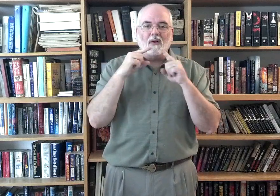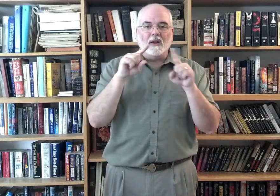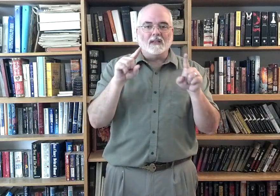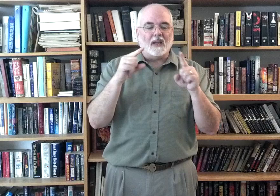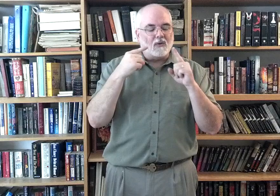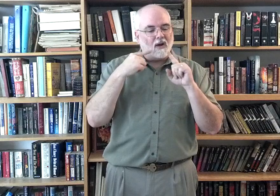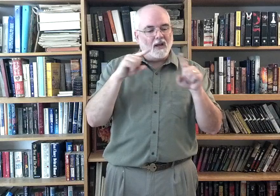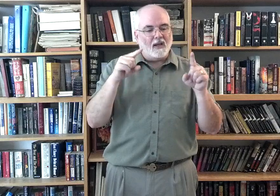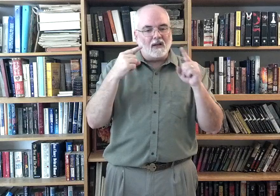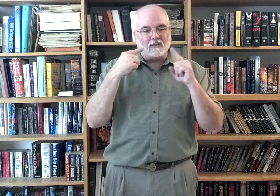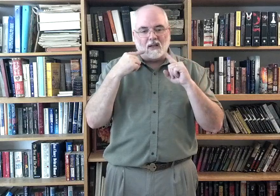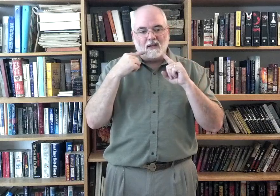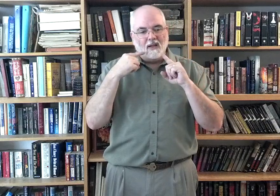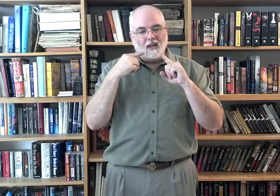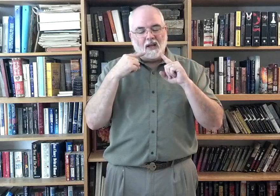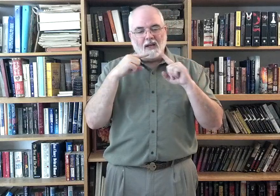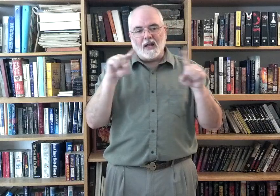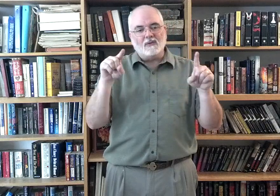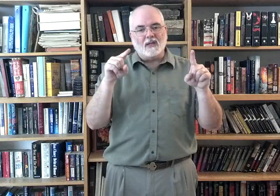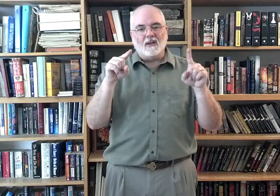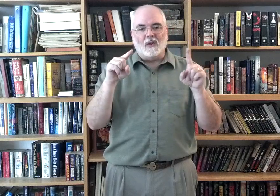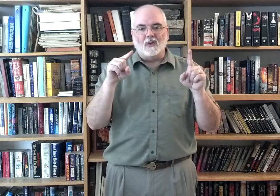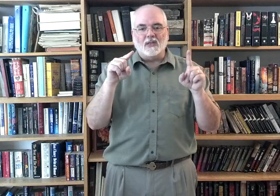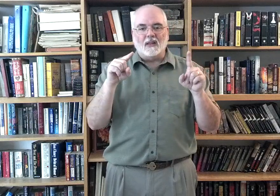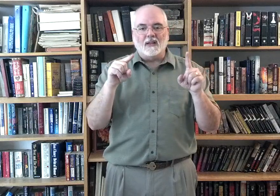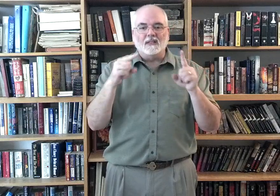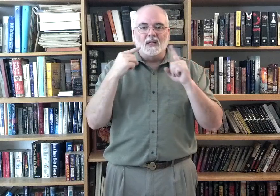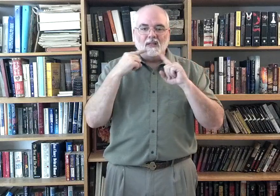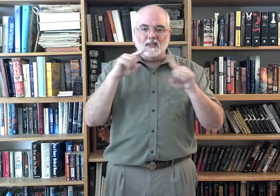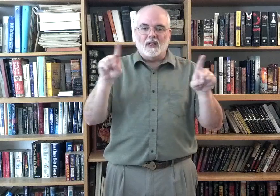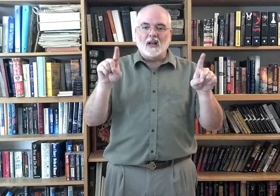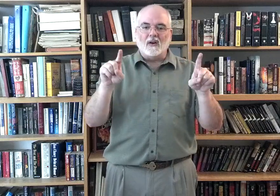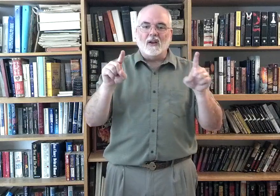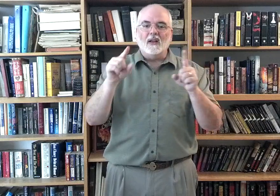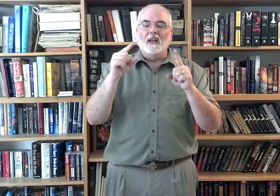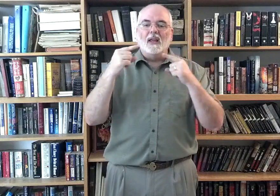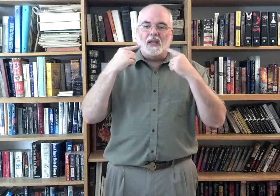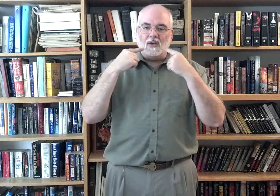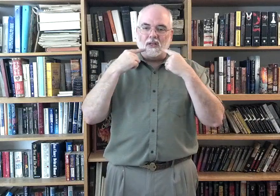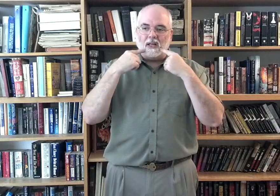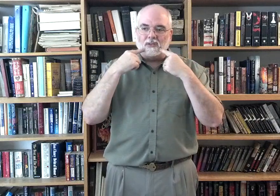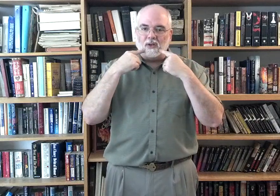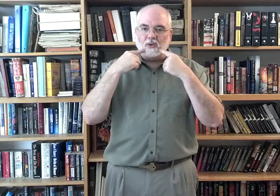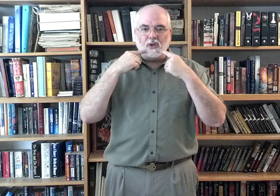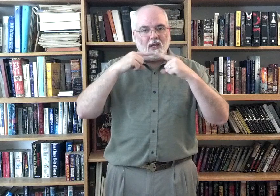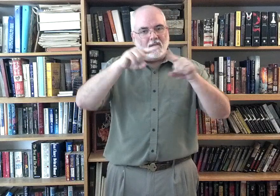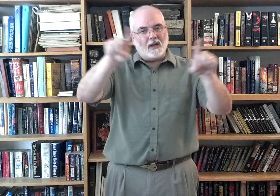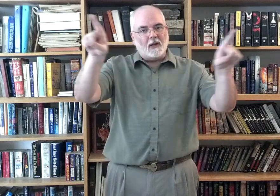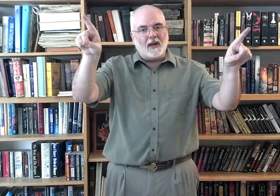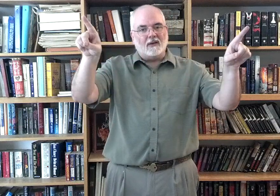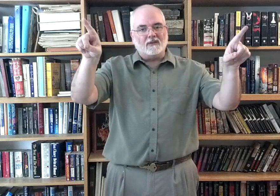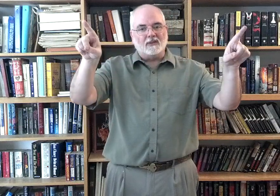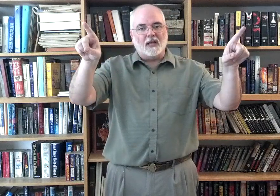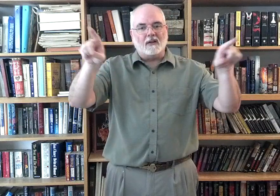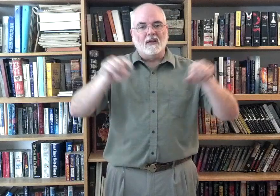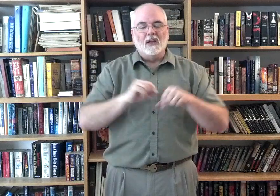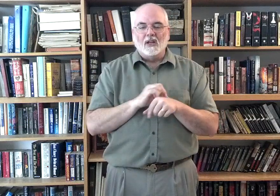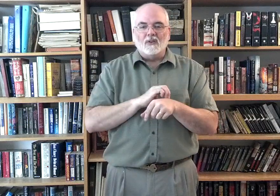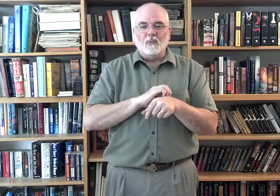is like crying, it's like announcing, all those kind of things. Declaring, and you kind of start at the chin and come out. Just like we were